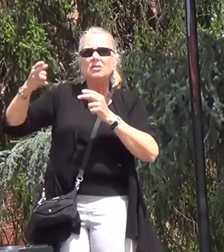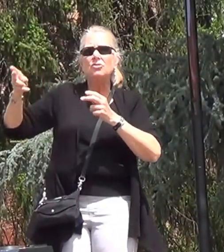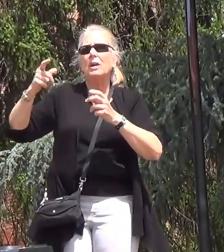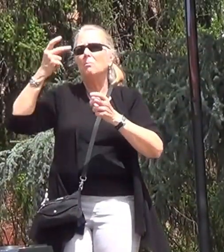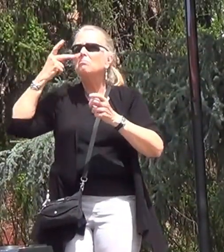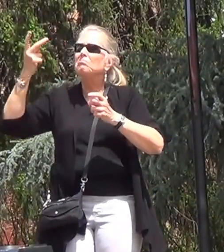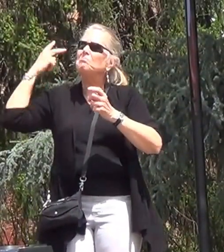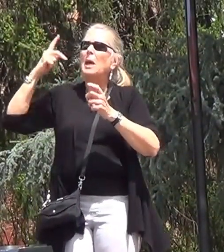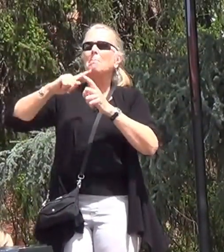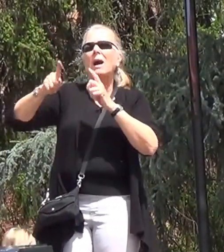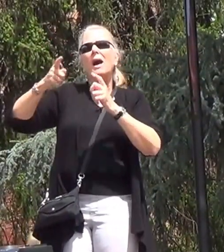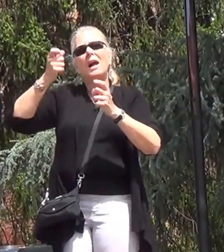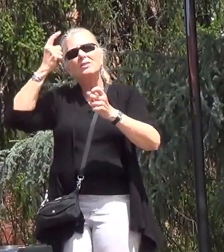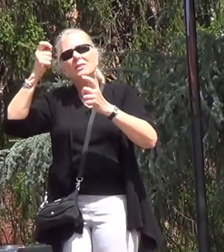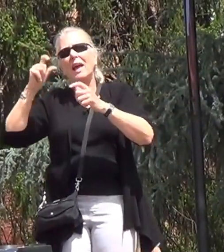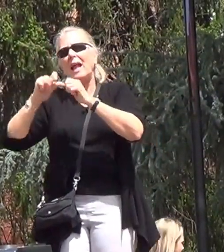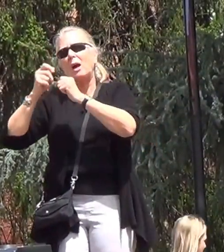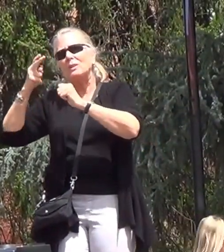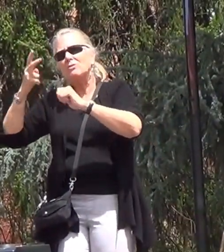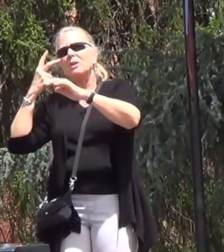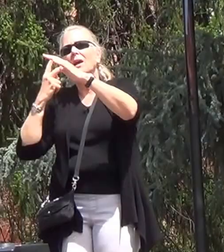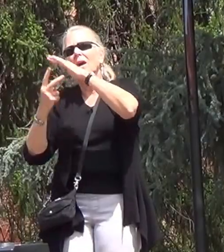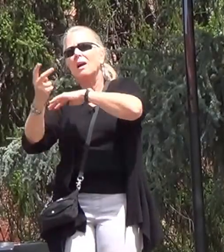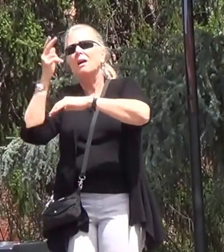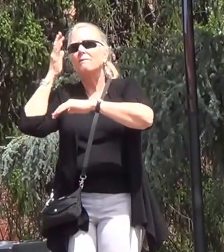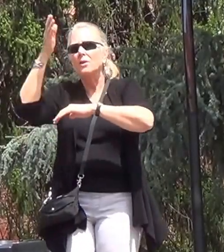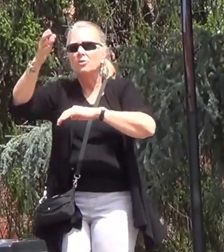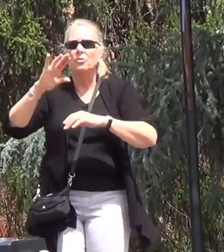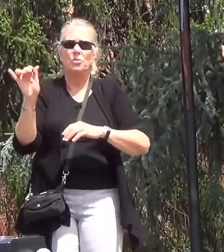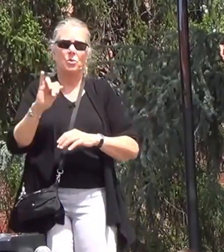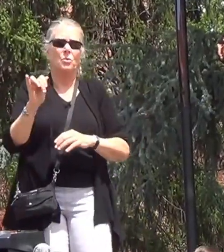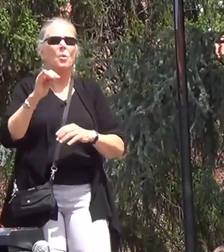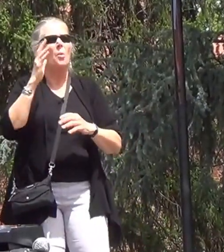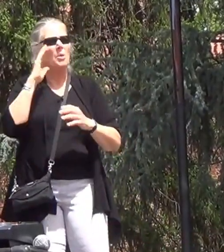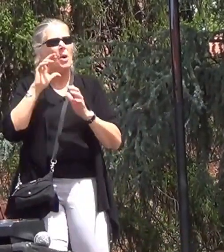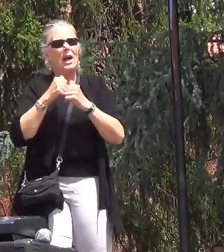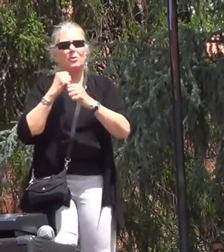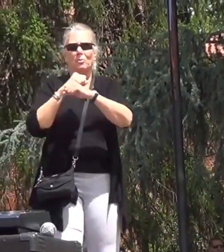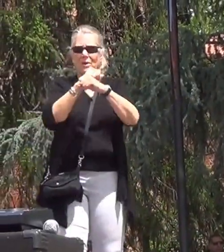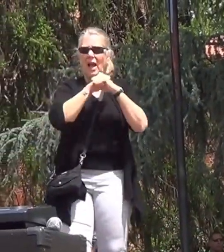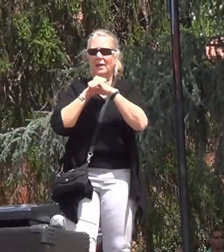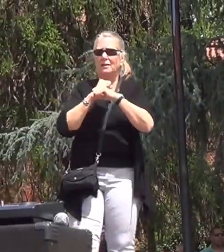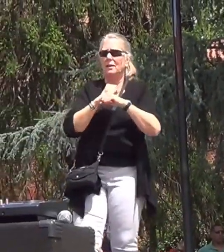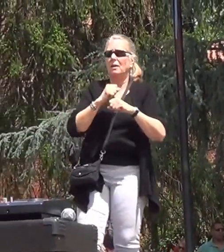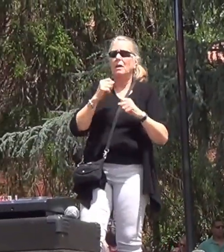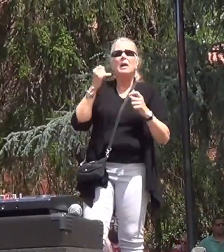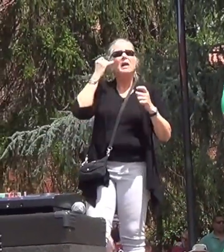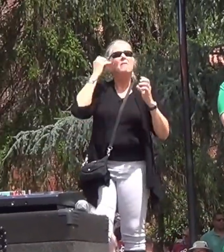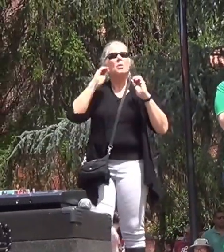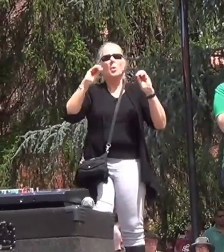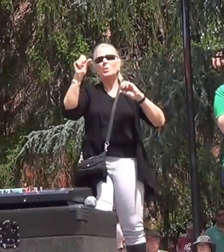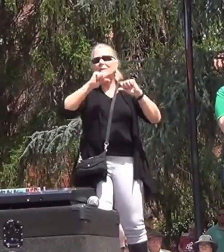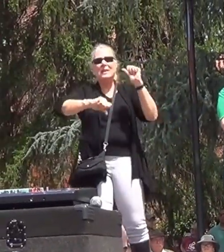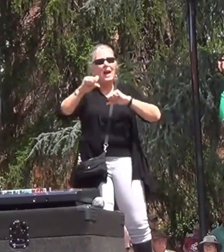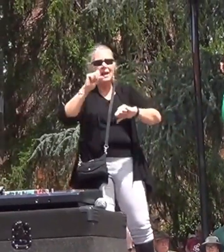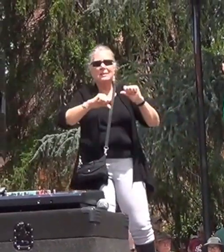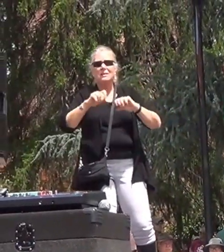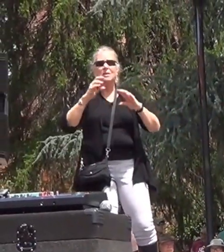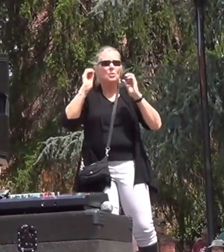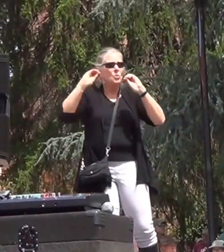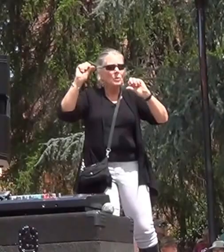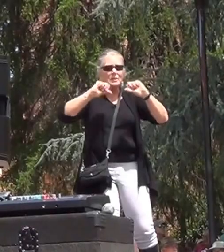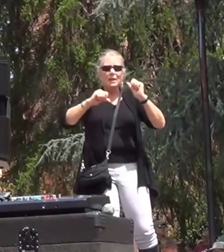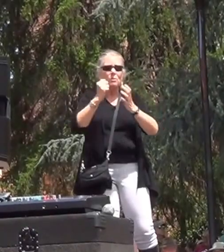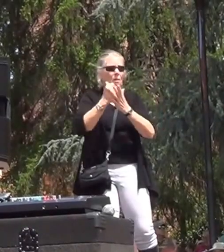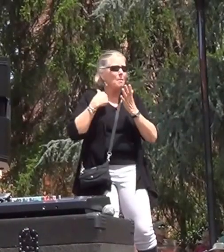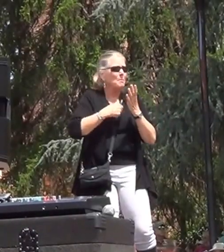understand the trends of our environment and to know when something needs to be protected. Without science at the forefront of environmental research